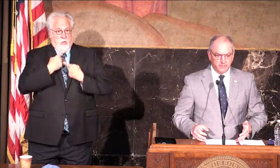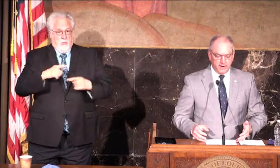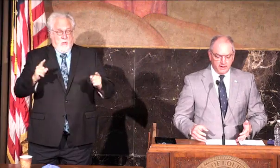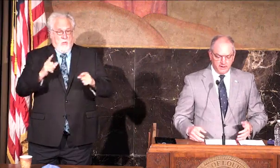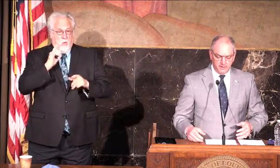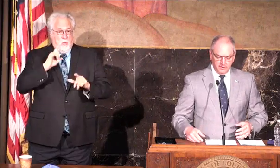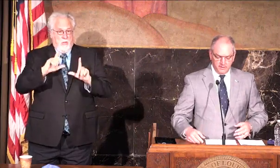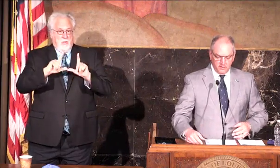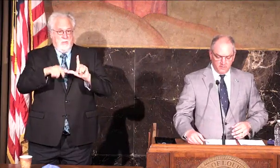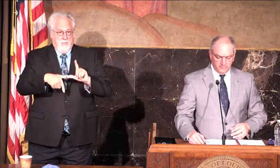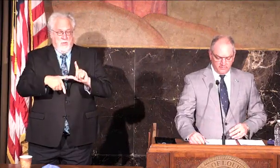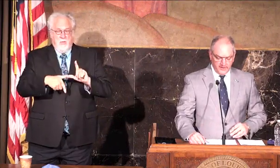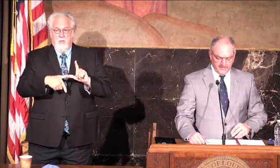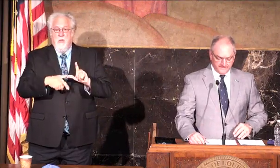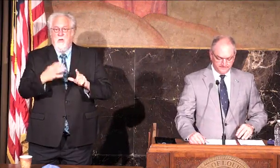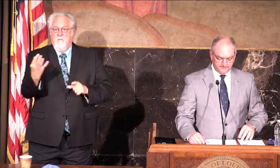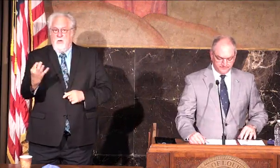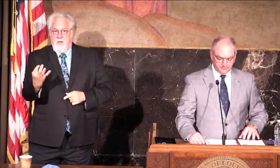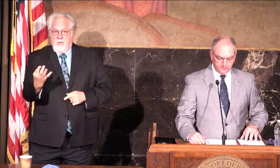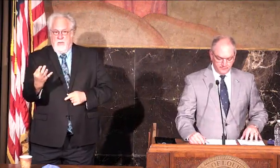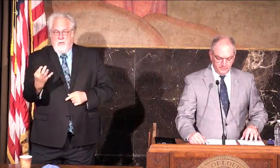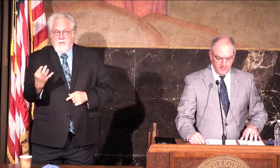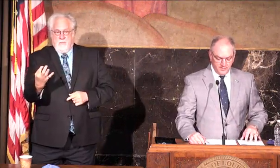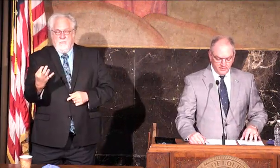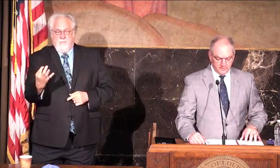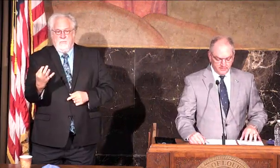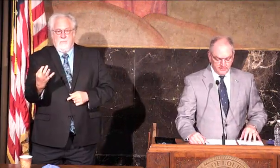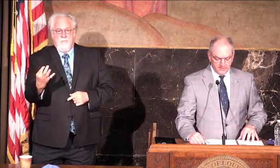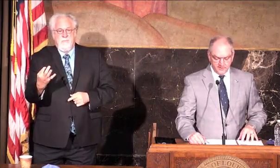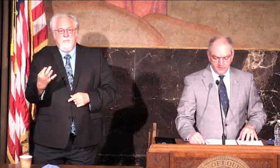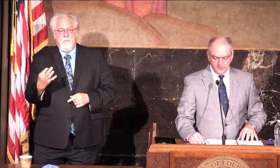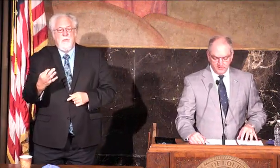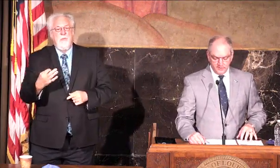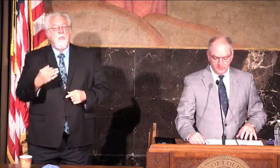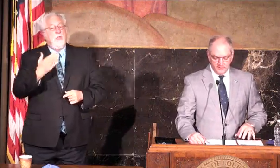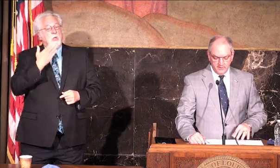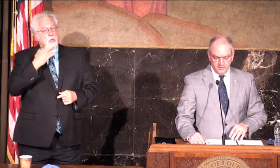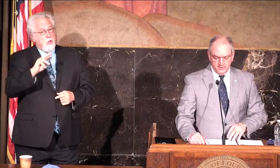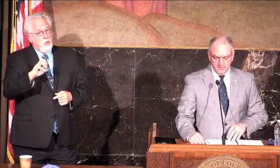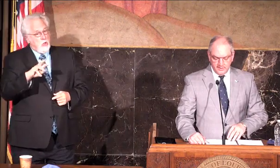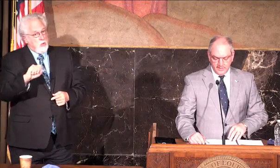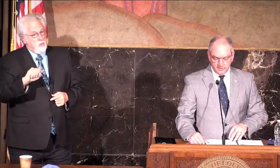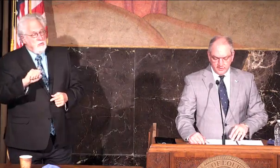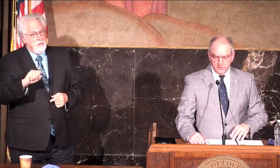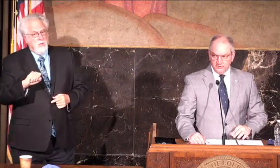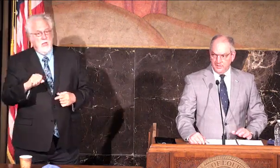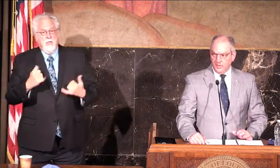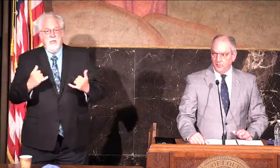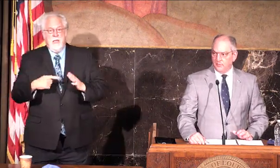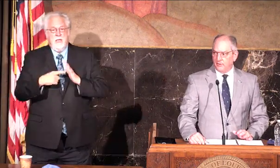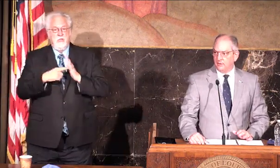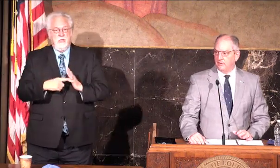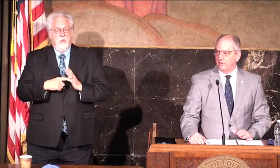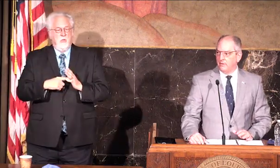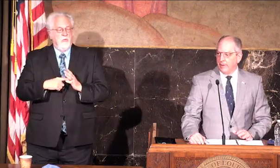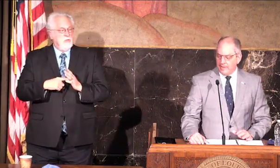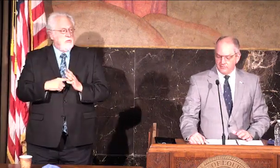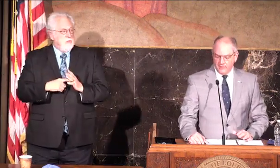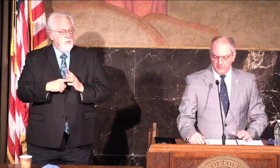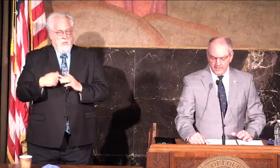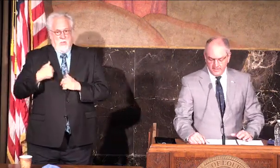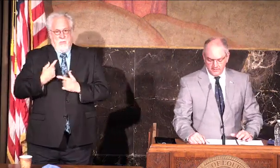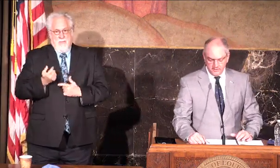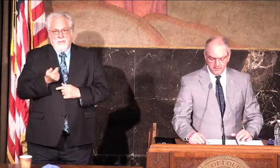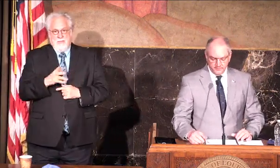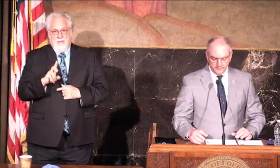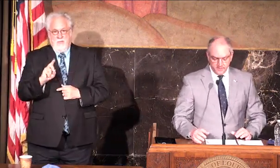to expire on Friday. There is a bit of good news. The data shows that over the past